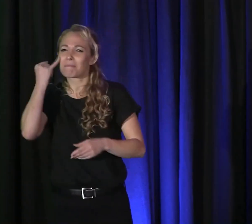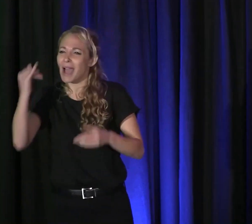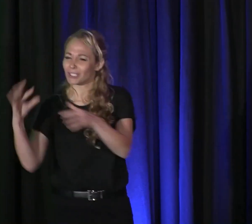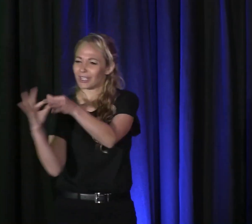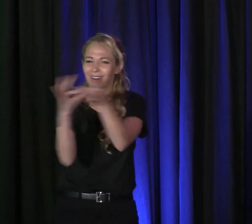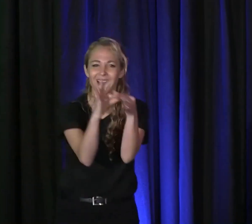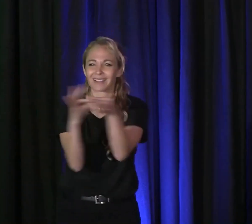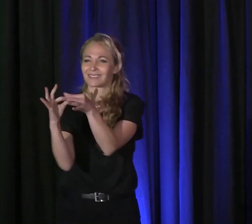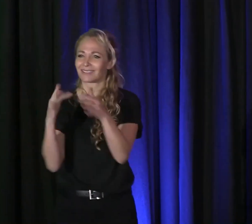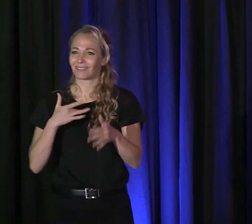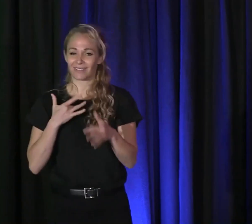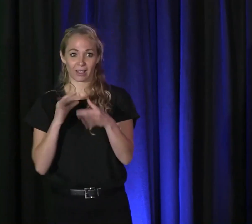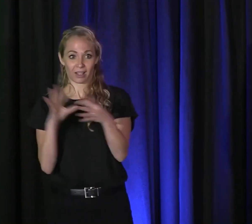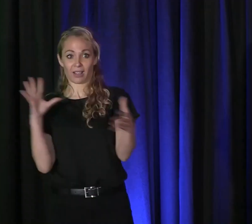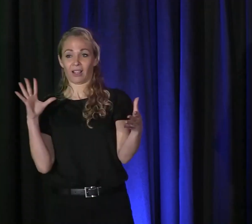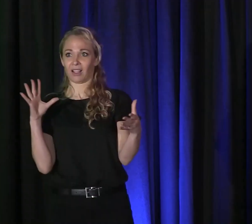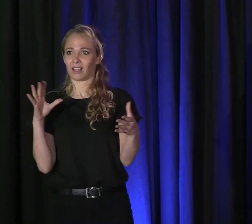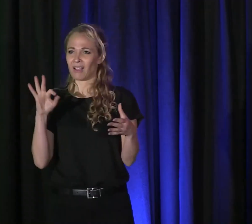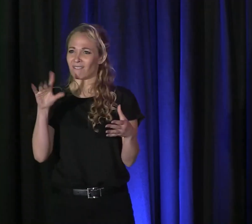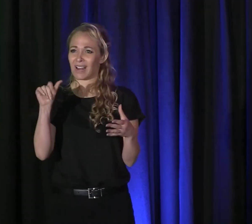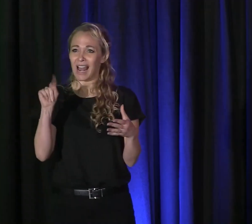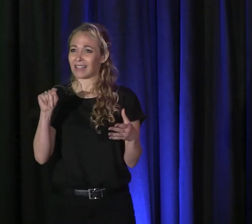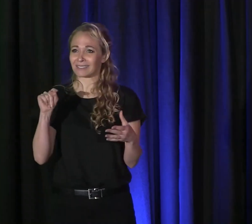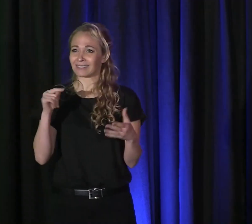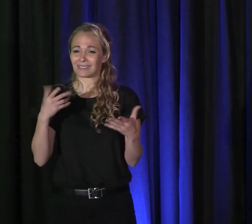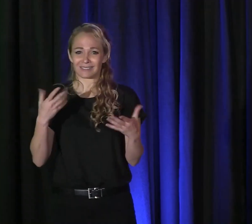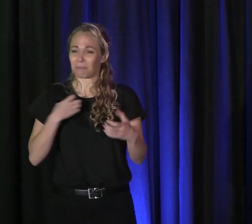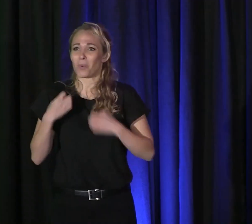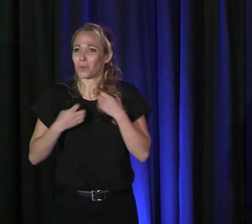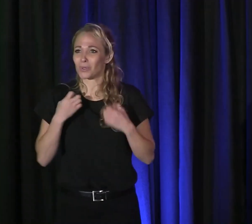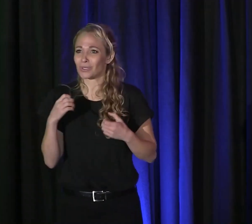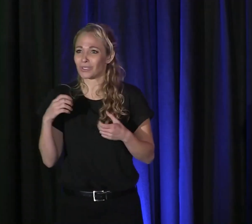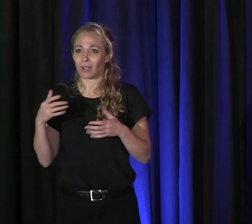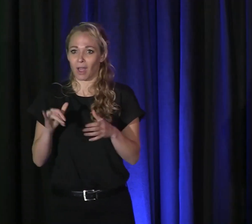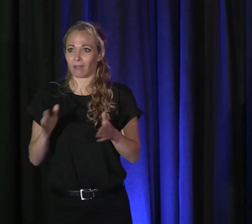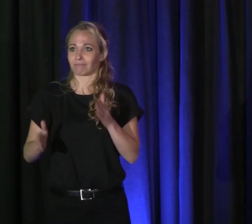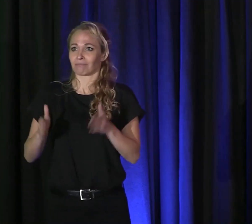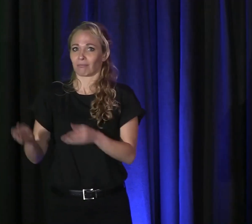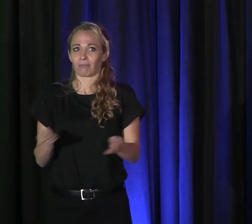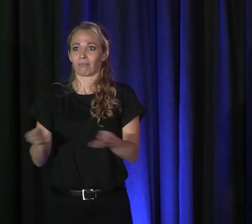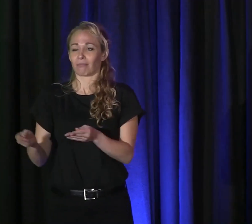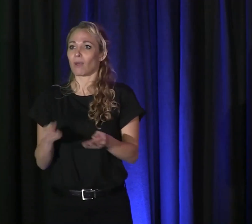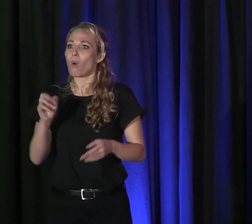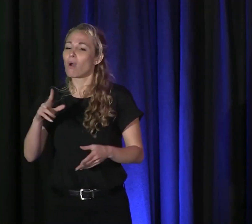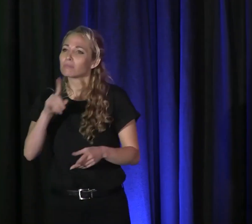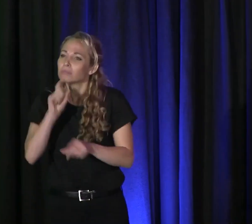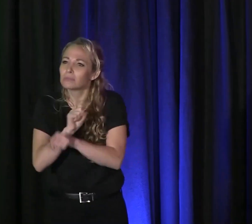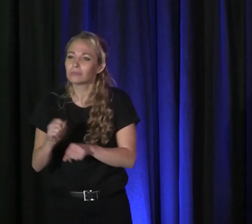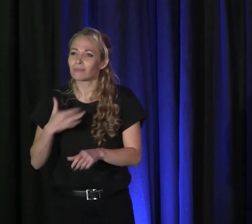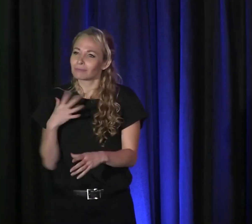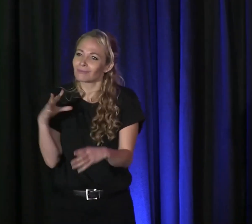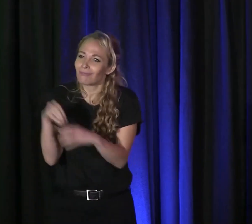in emotion, correct emotion. Imagine if I'm negotiating and I do that incorrectly, or if I interpret like a